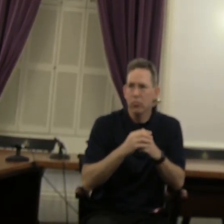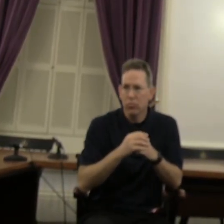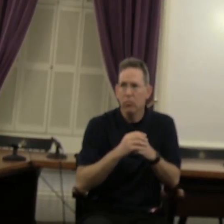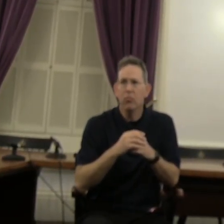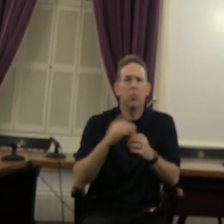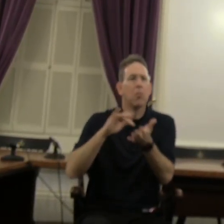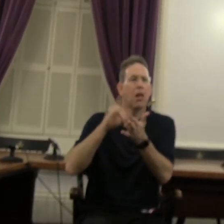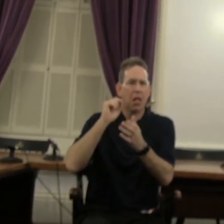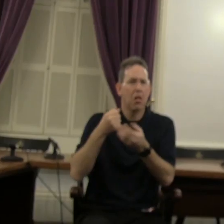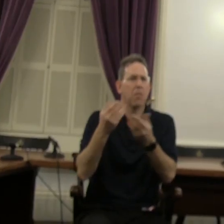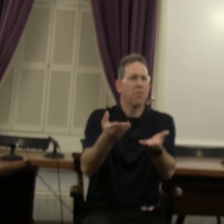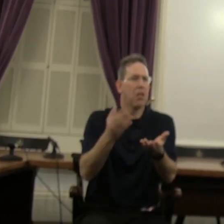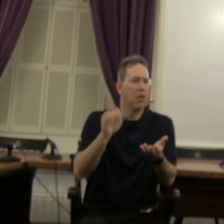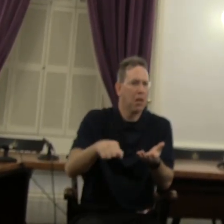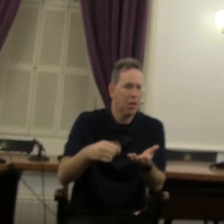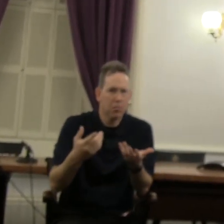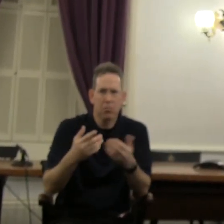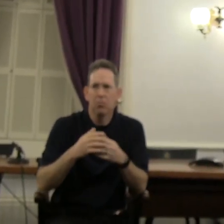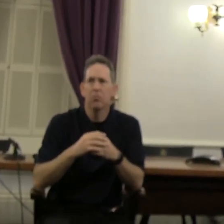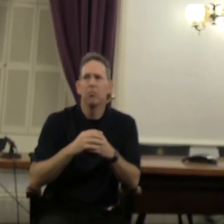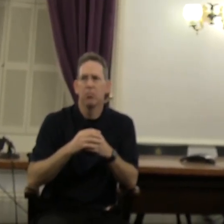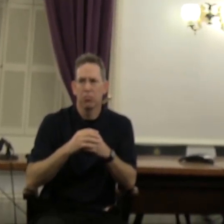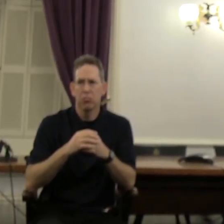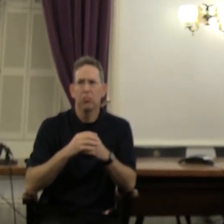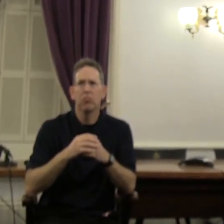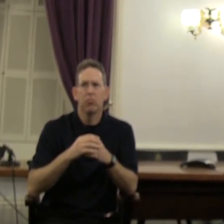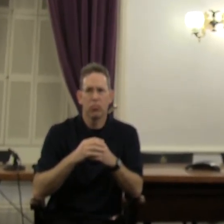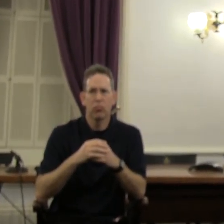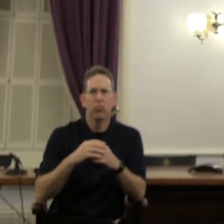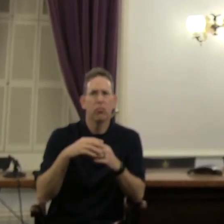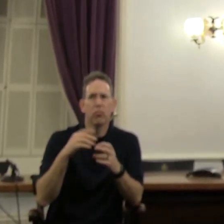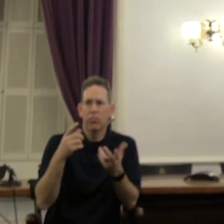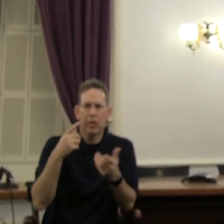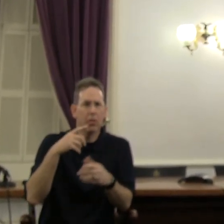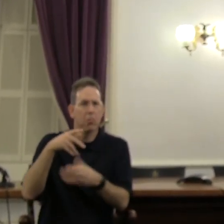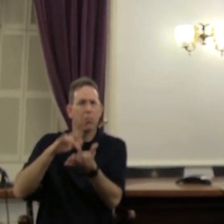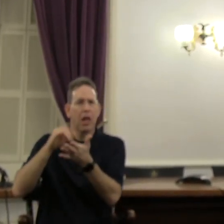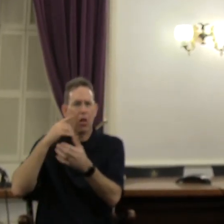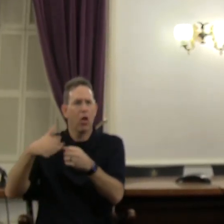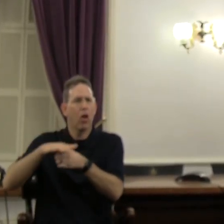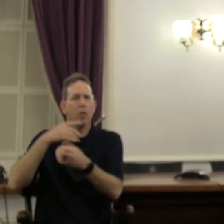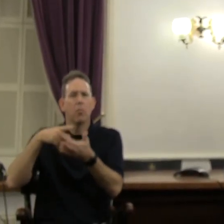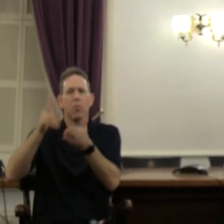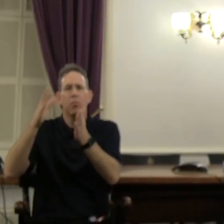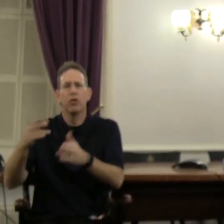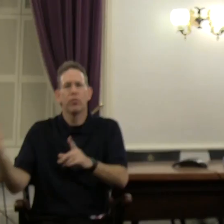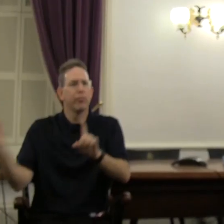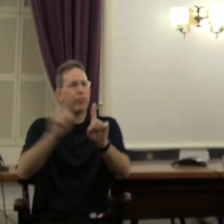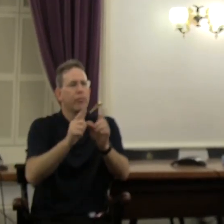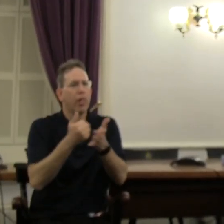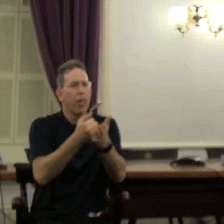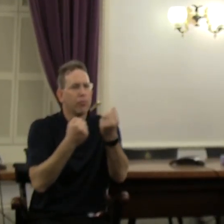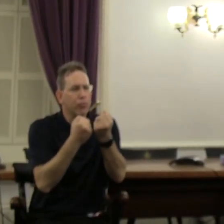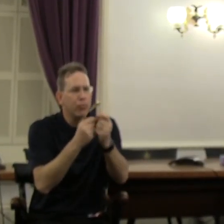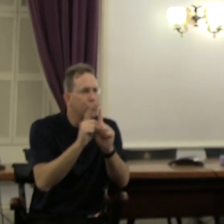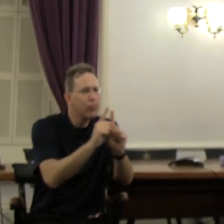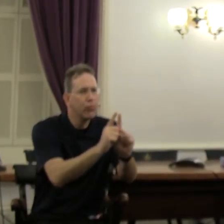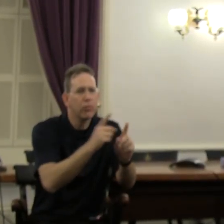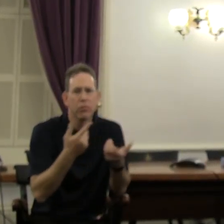Many people with disabilities who, for example, require attendant care services provided by Medicaid and